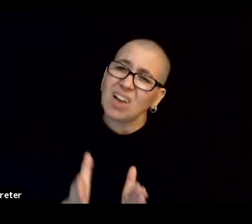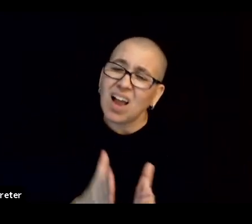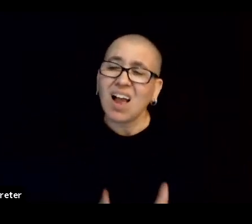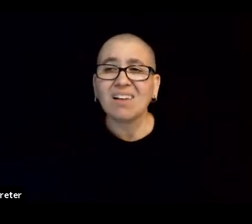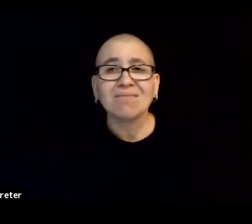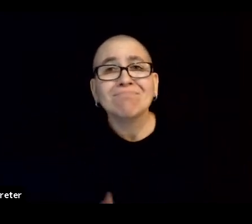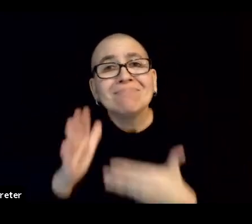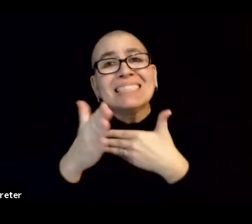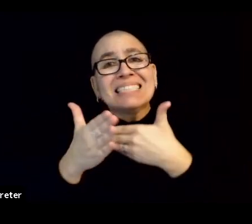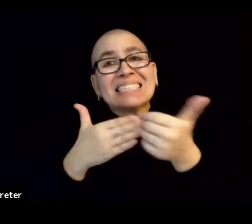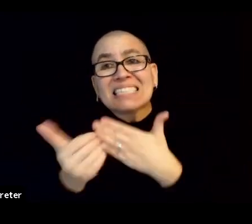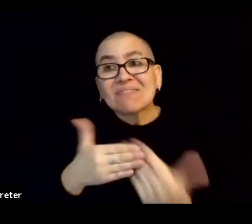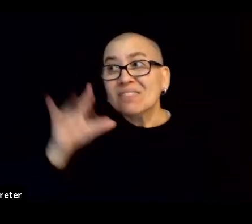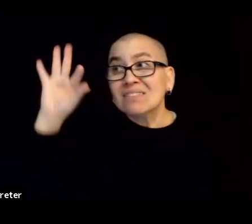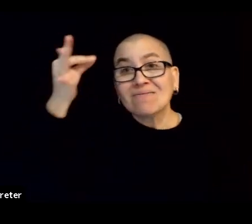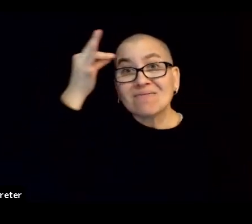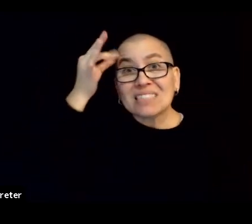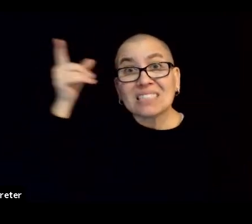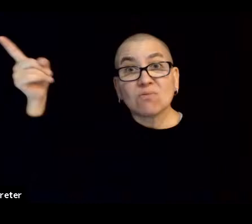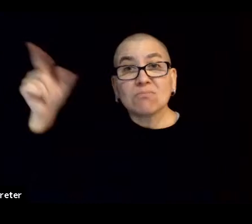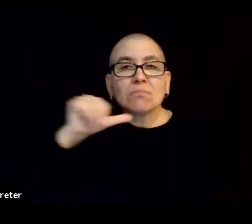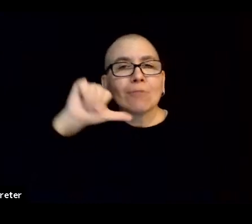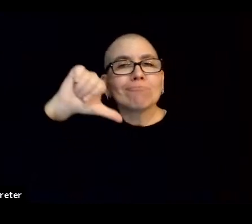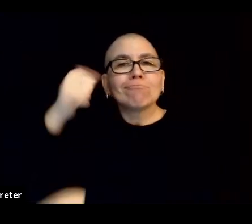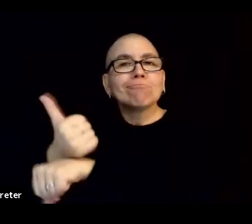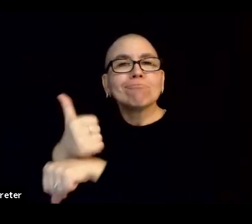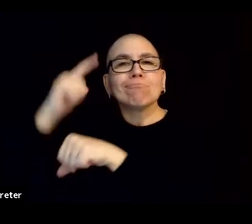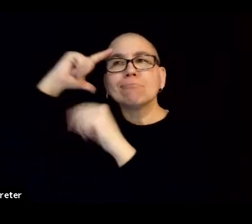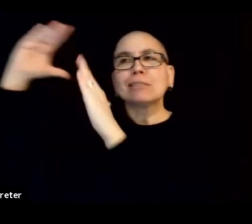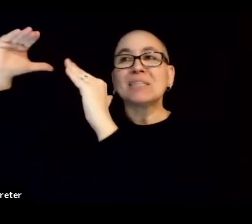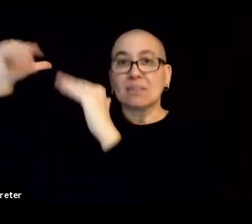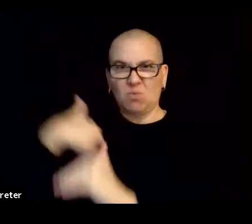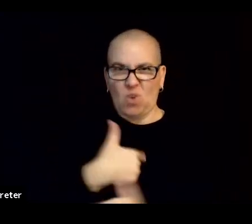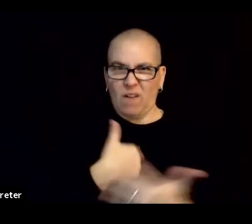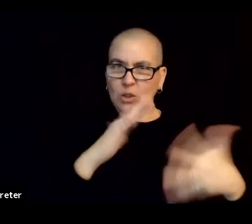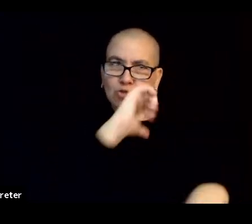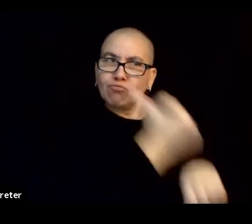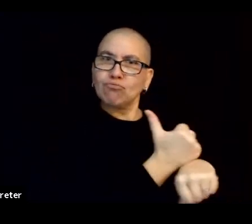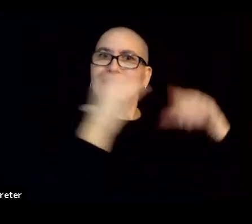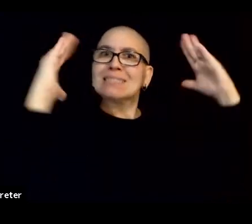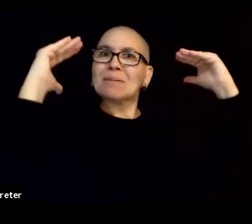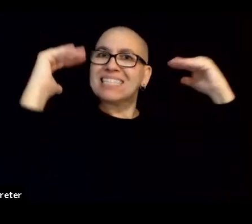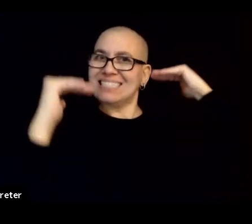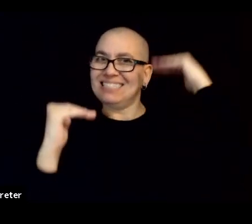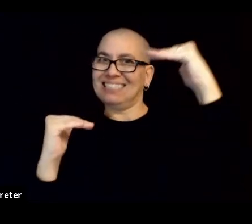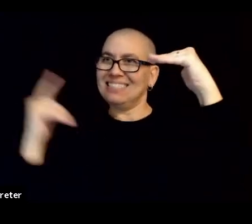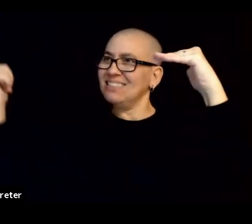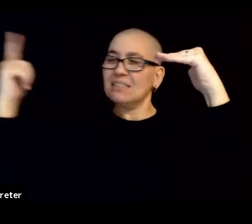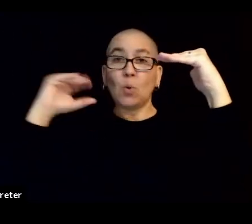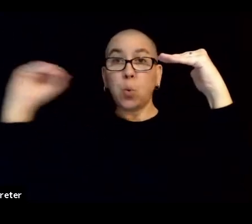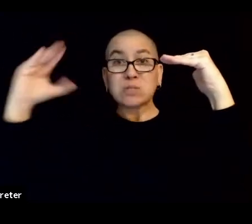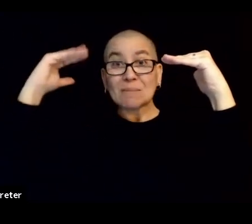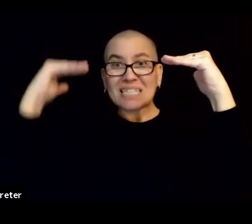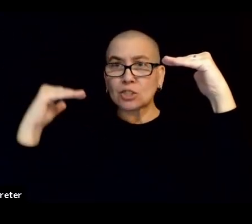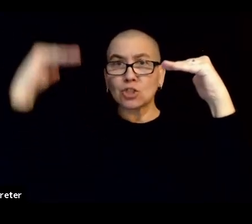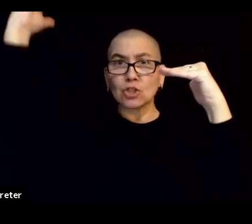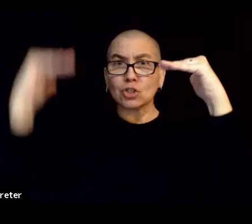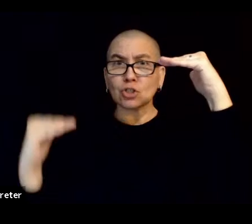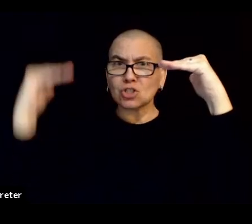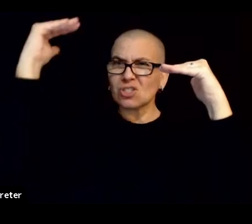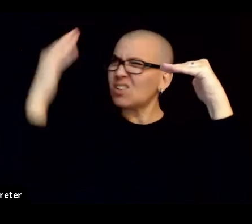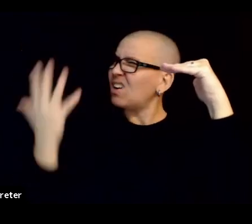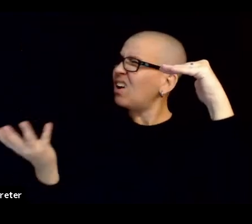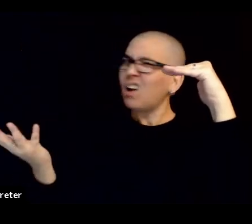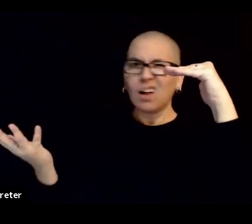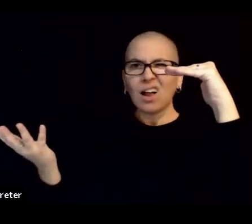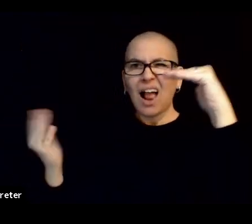had that expectation. The question that got asked about teachers. So this is going to be a challenge. What we really need, though, and I'm grateful